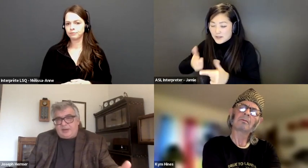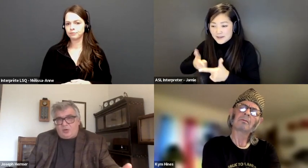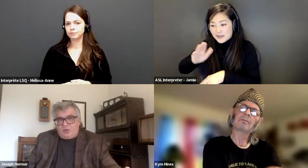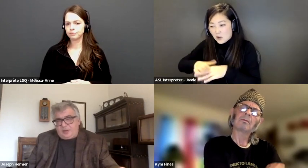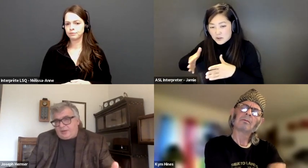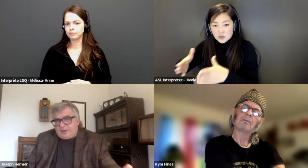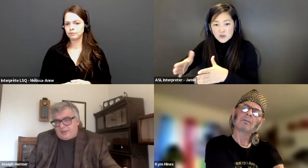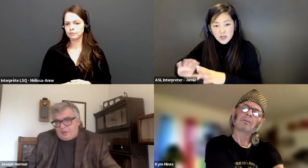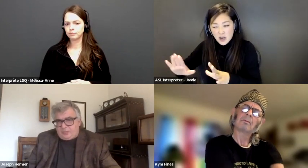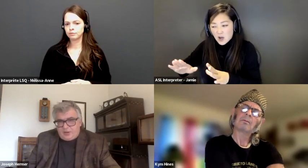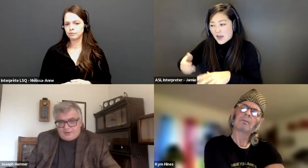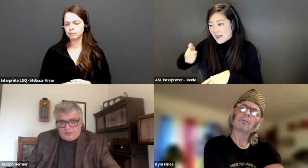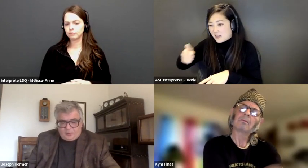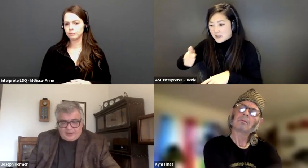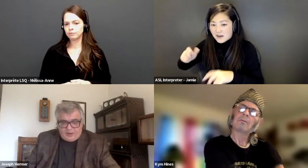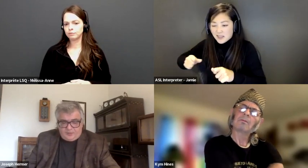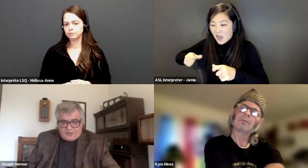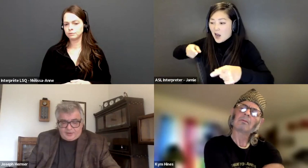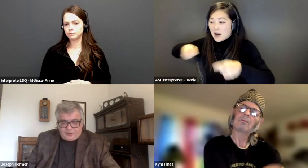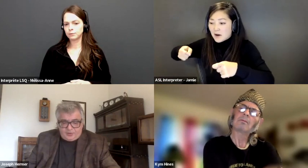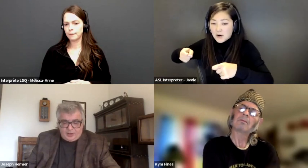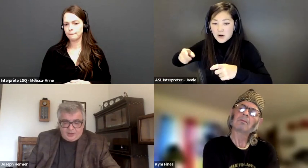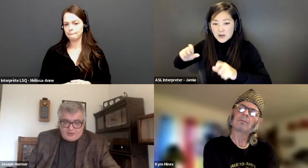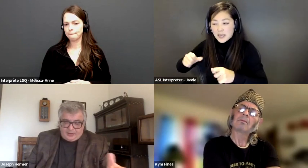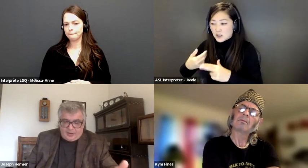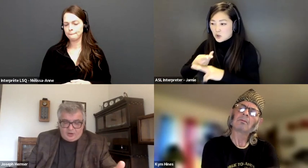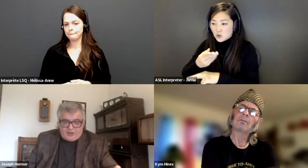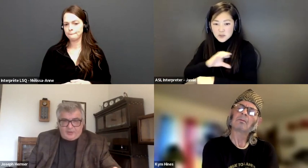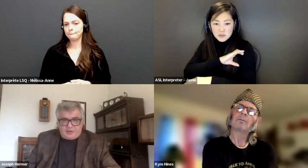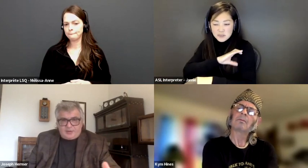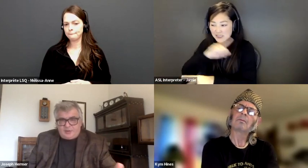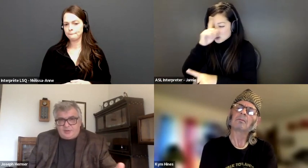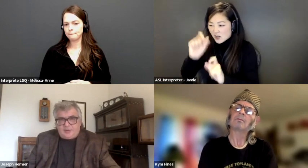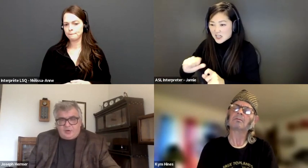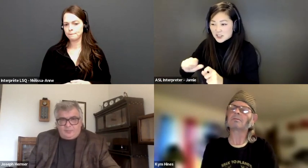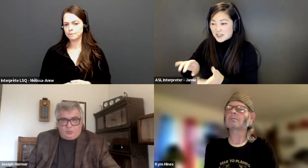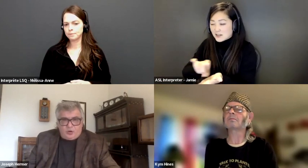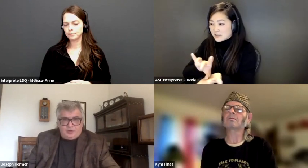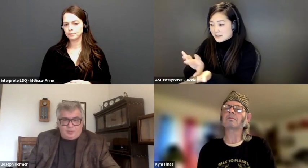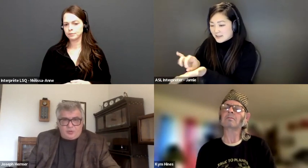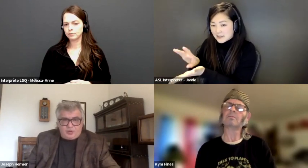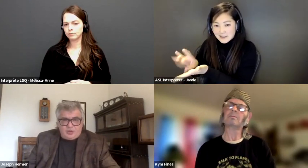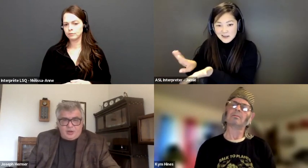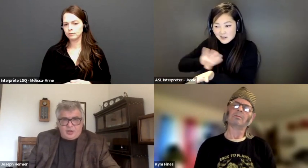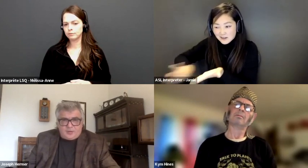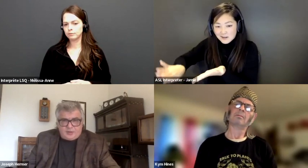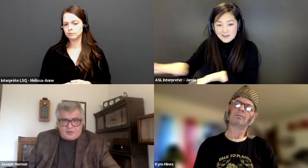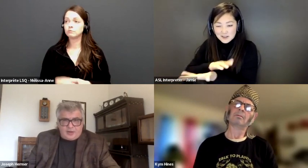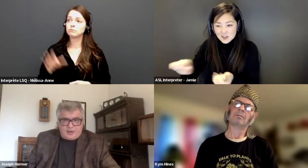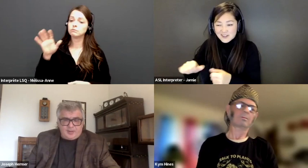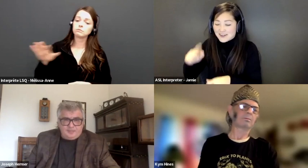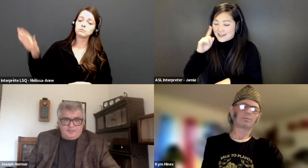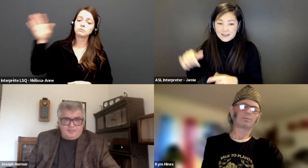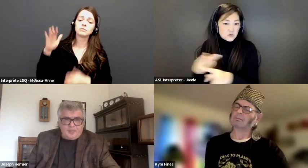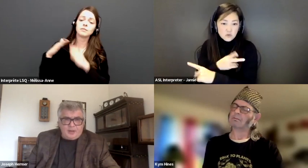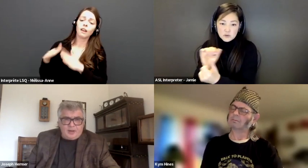that they can own, that they can somehow police their way out of this issue, despite all the evidence that this is the very worst approach that they could